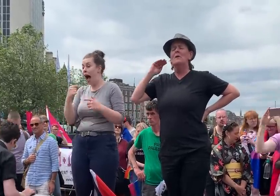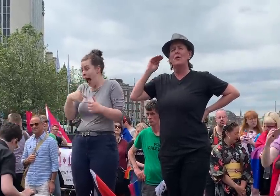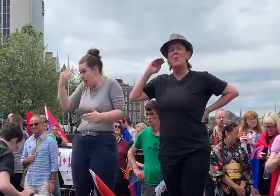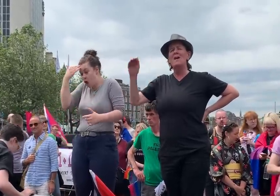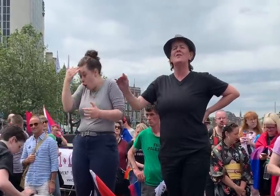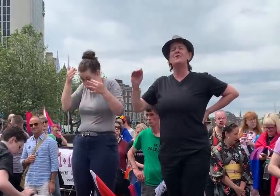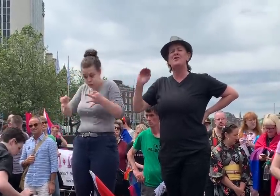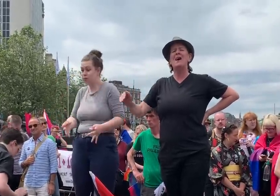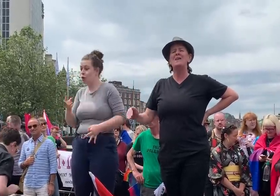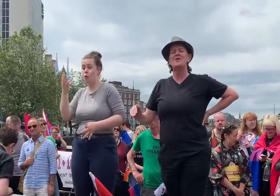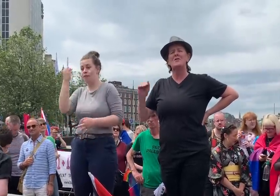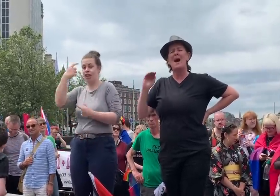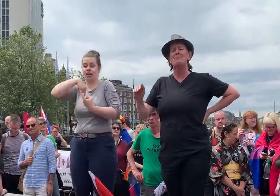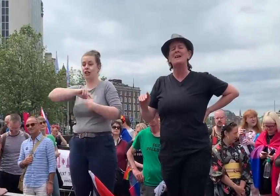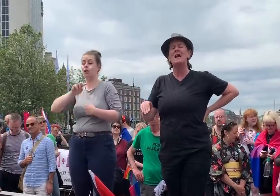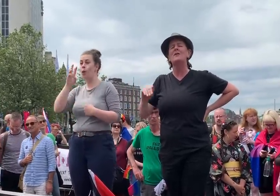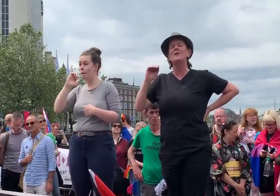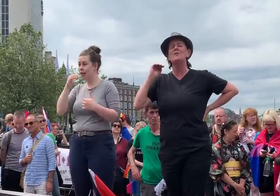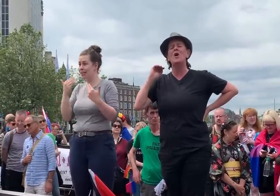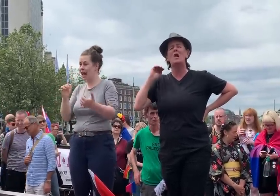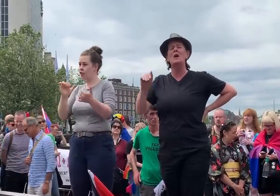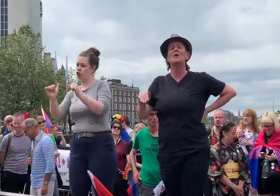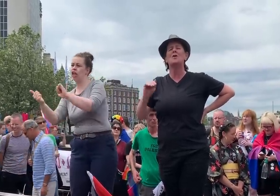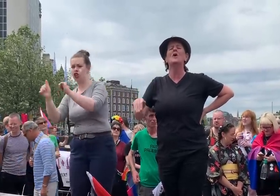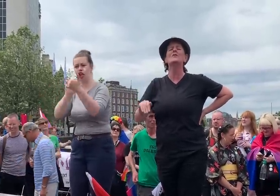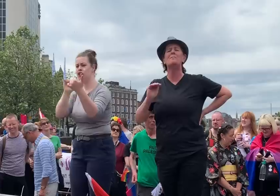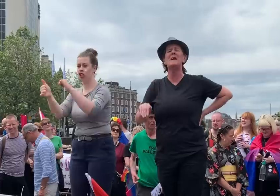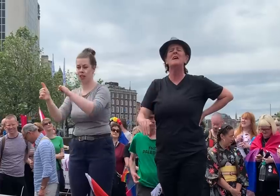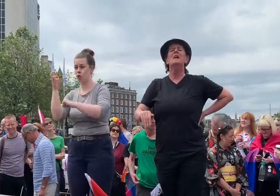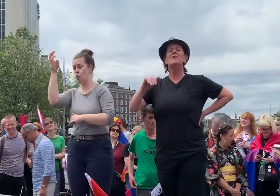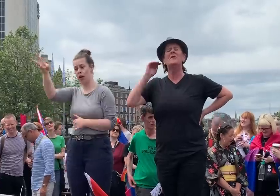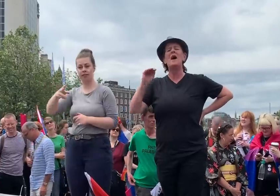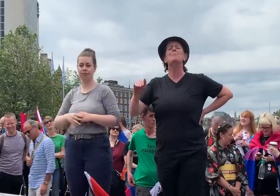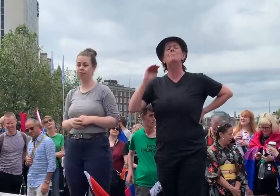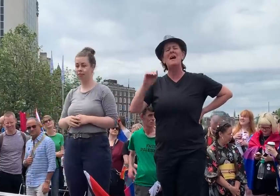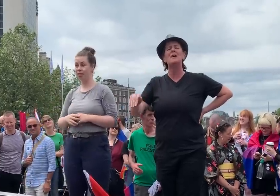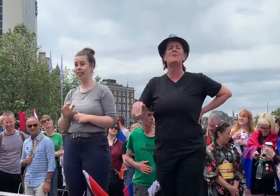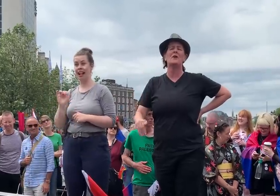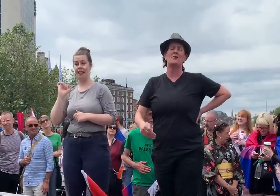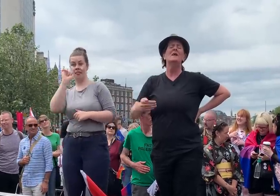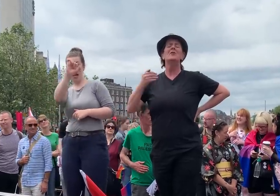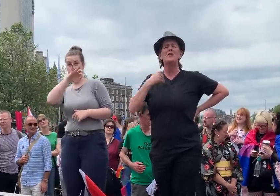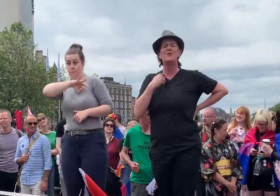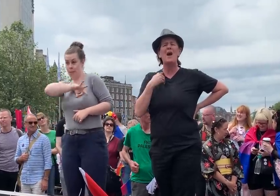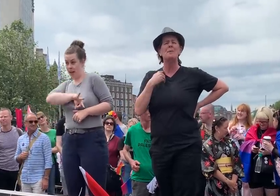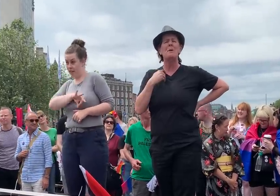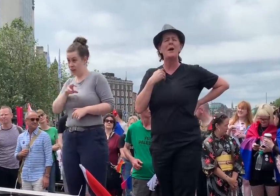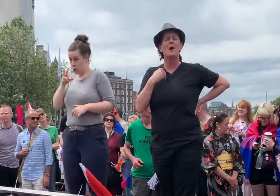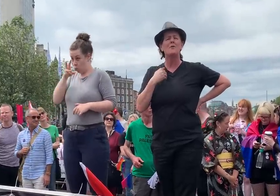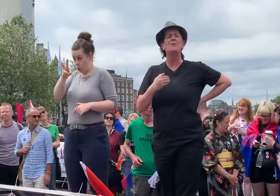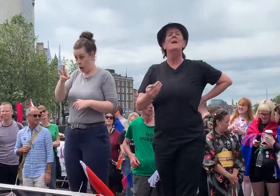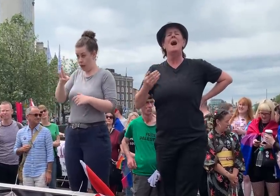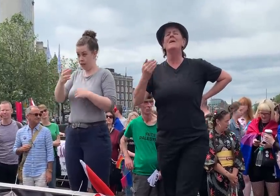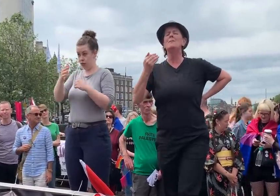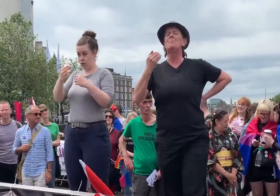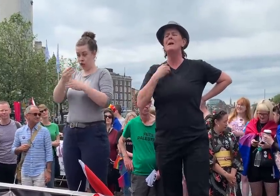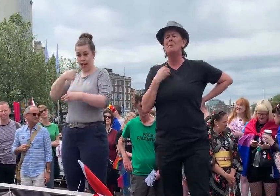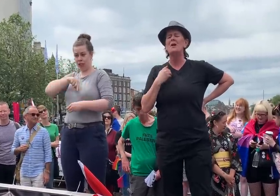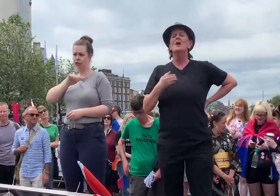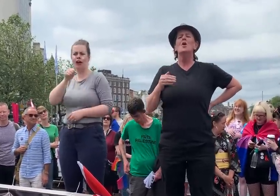because the wind of change is happening and it is no longer going to be to their benefit to stand by us.